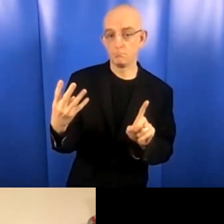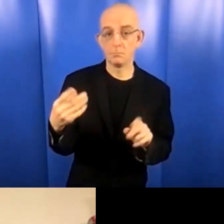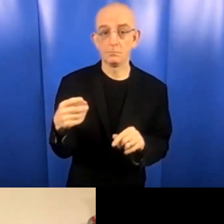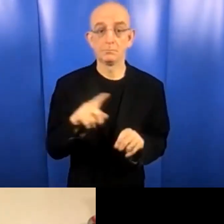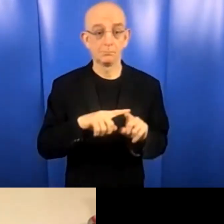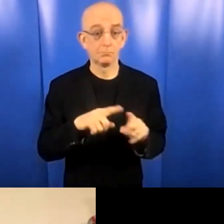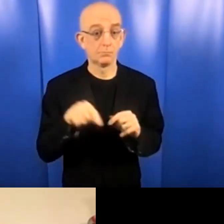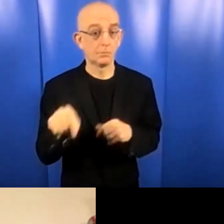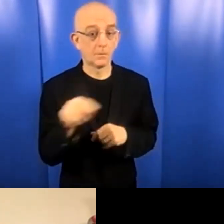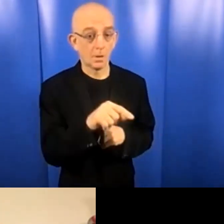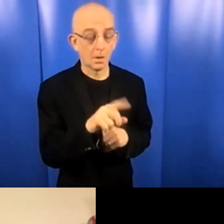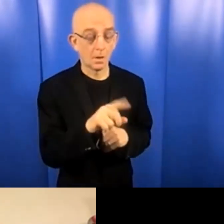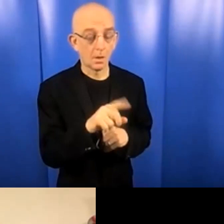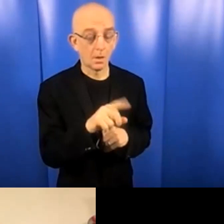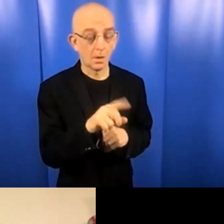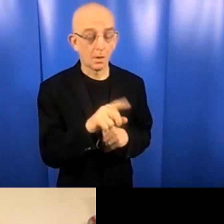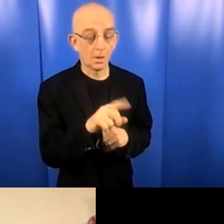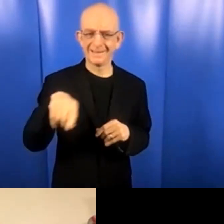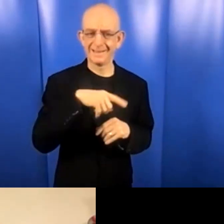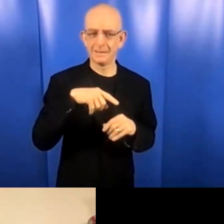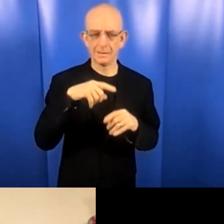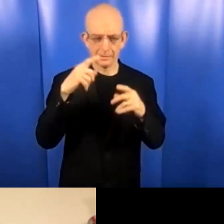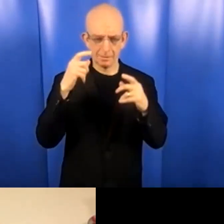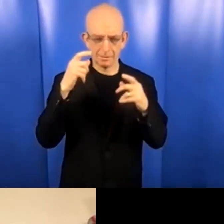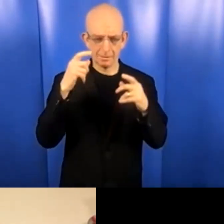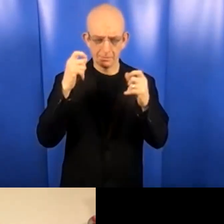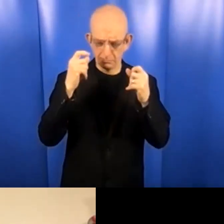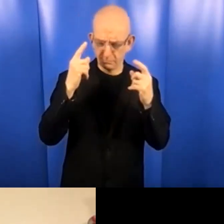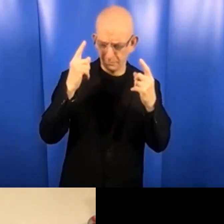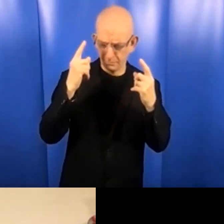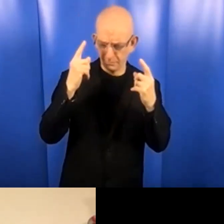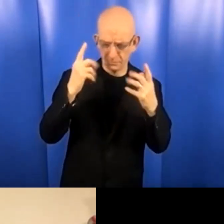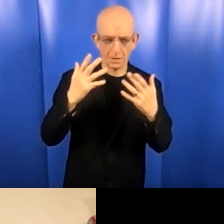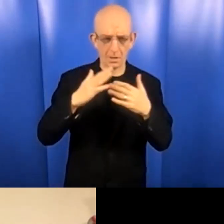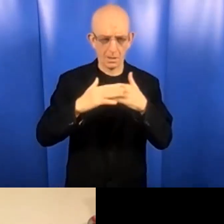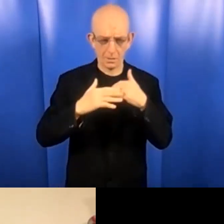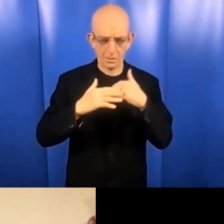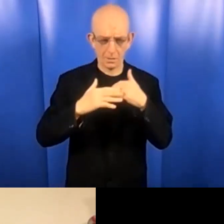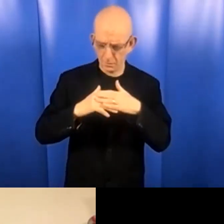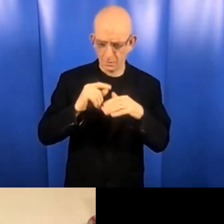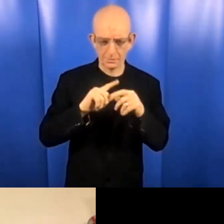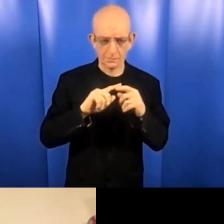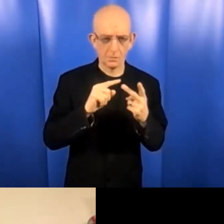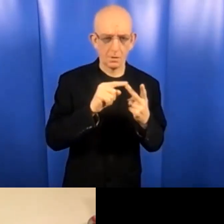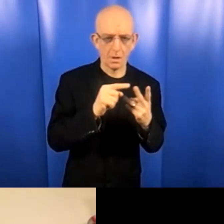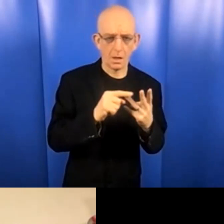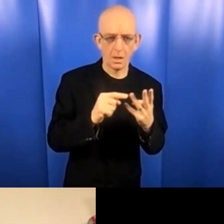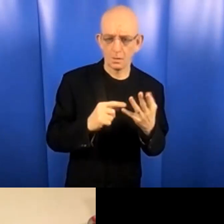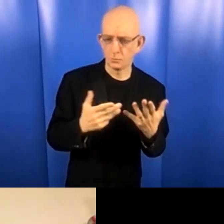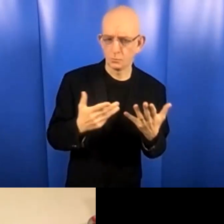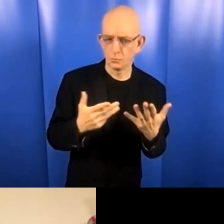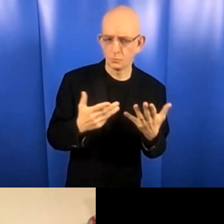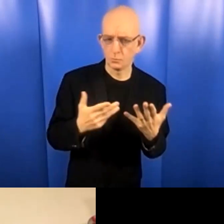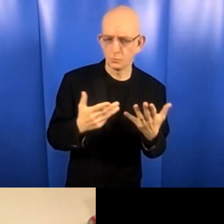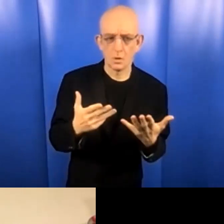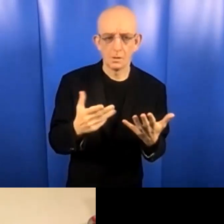and multiple and intersecting identities they have or they possess. They even do not know about the impact, the various